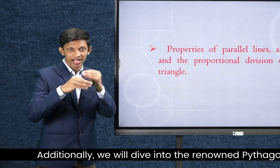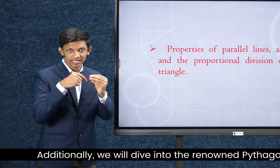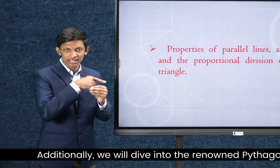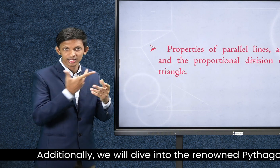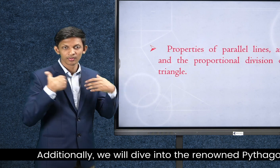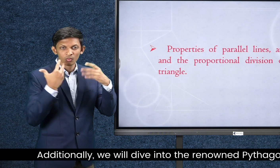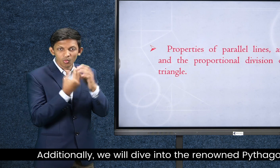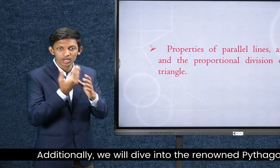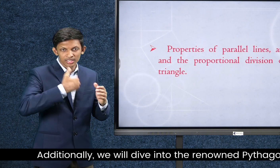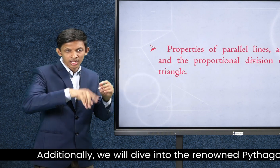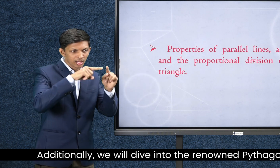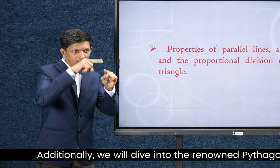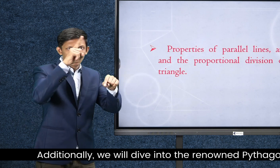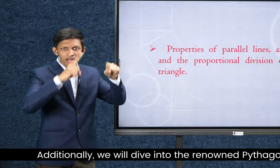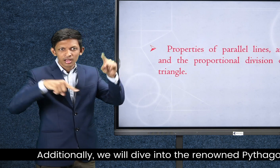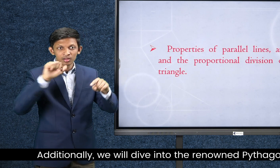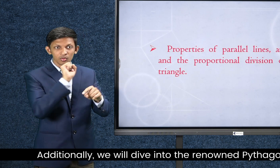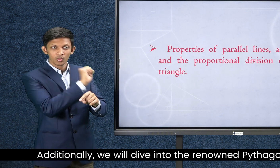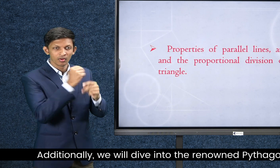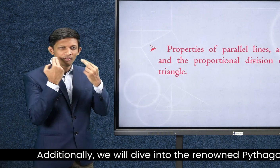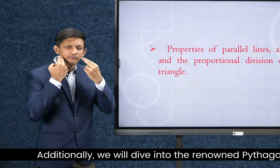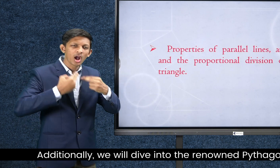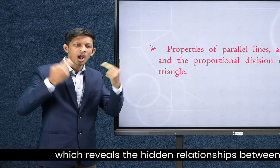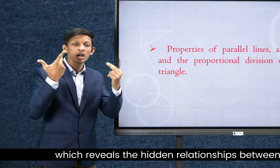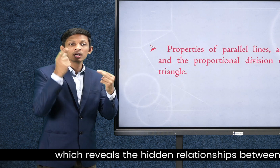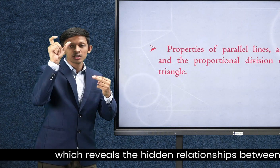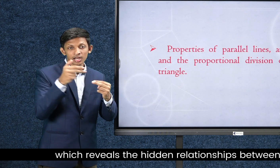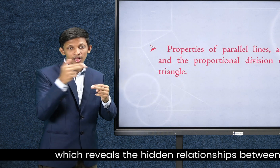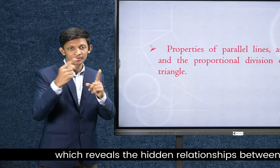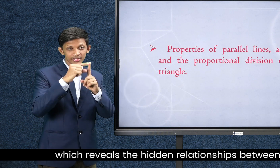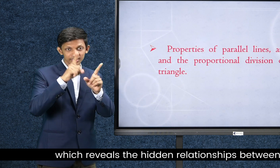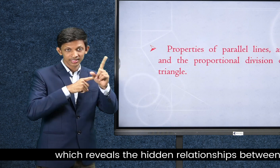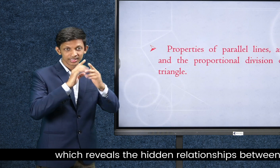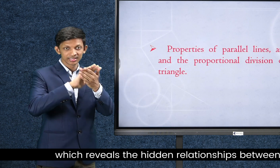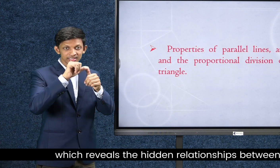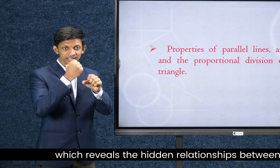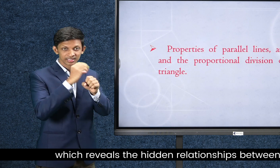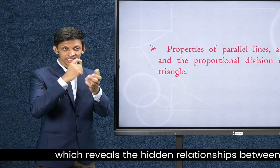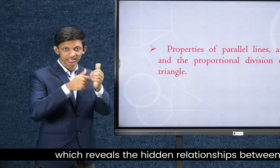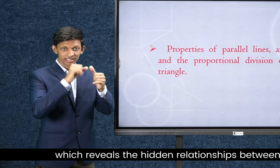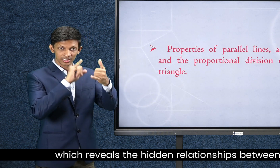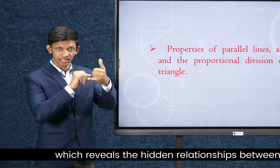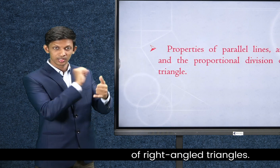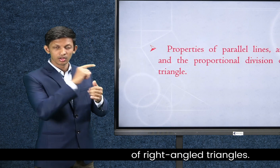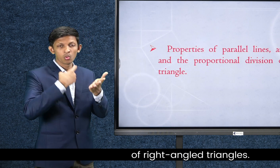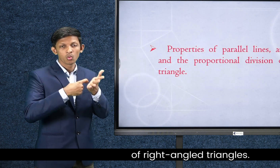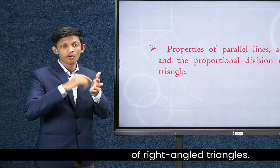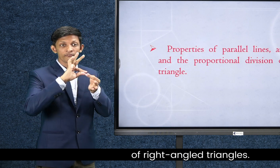Additionally, we will dive into the renowned Pythagoras theorem, which reveals the hidden relationships between the sides of right angle